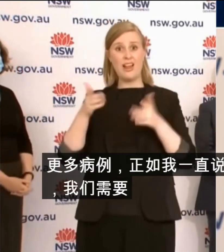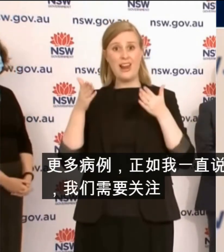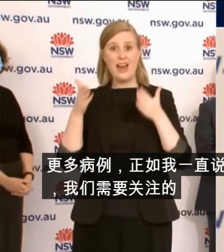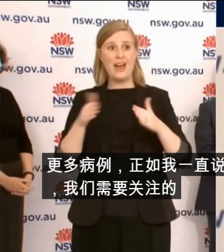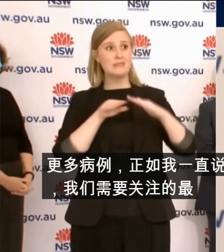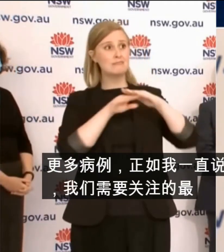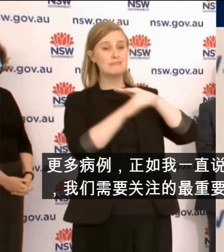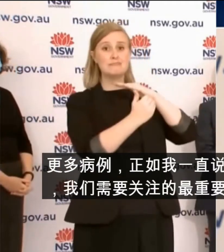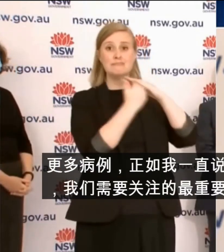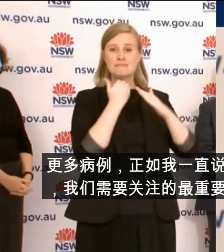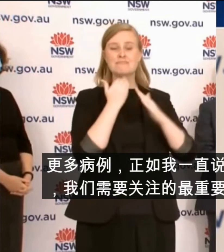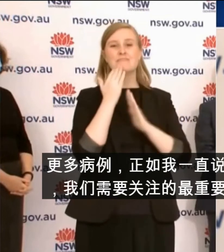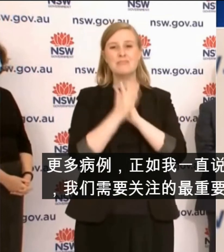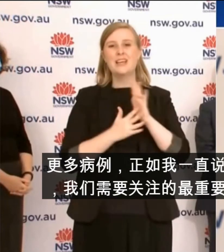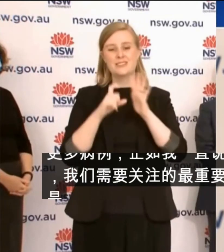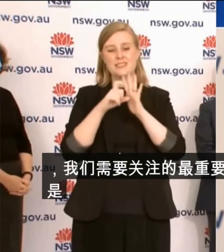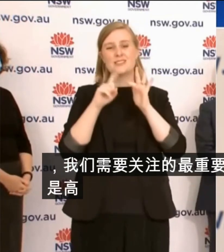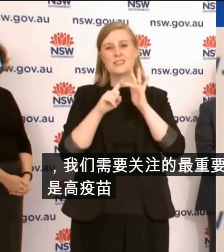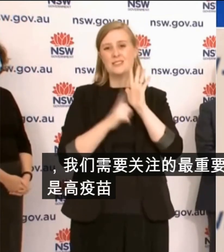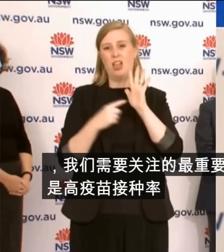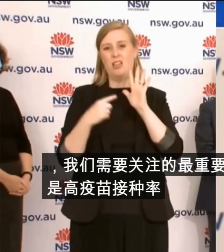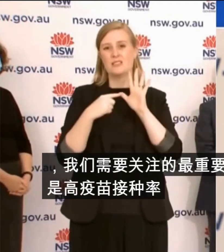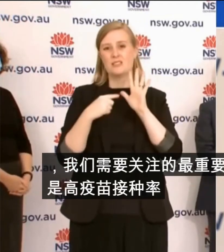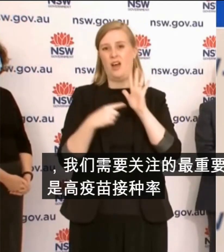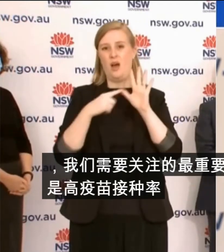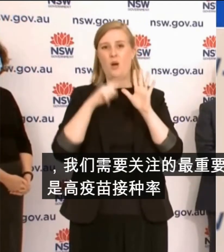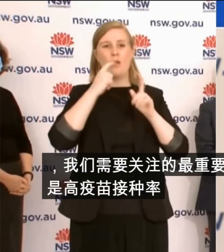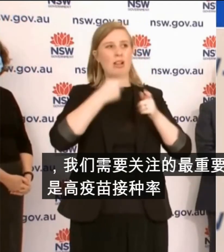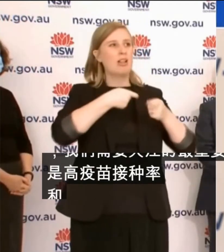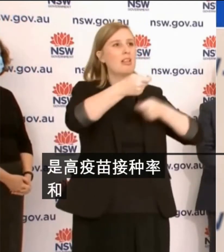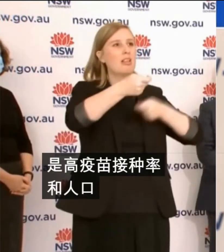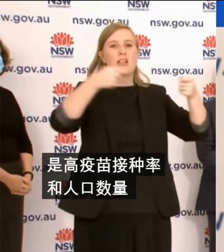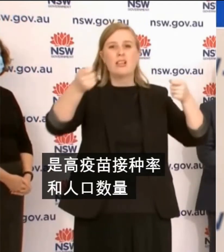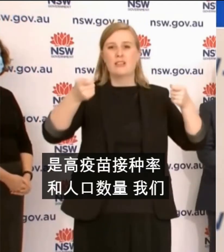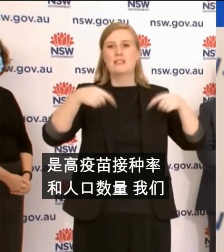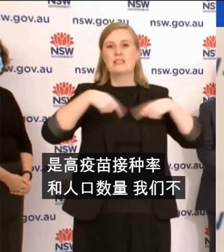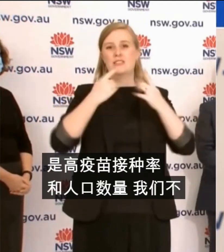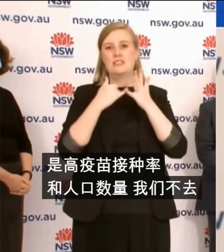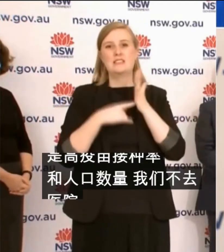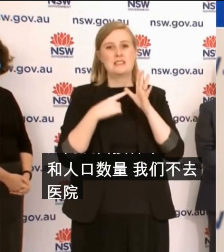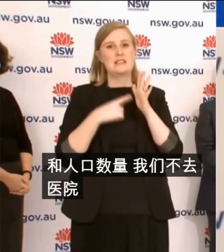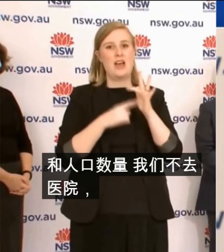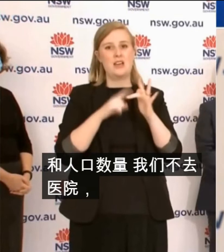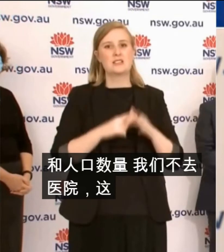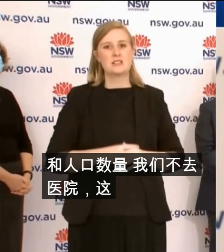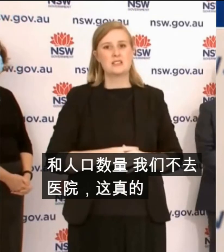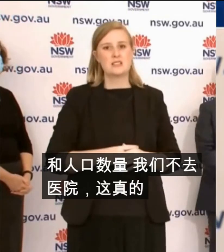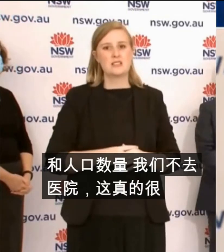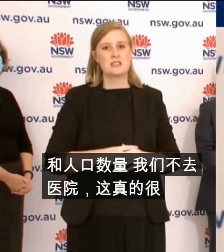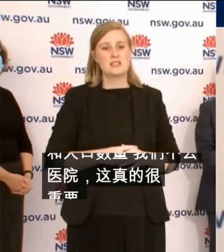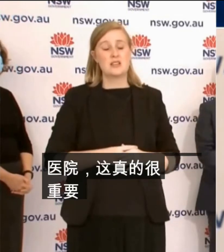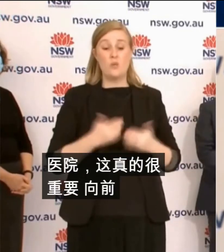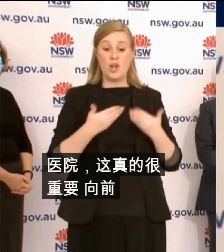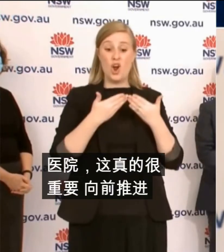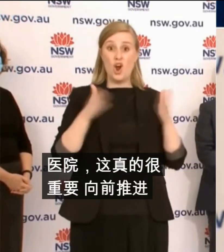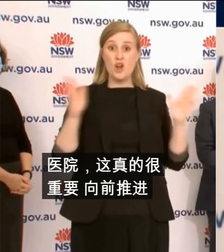important statistics for us to focus on are the high rates of vaccination and the number of people we keep out of hospital. And that is really,